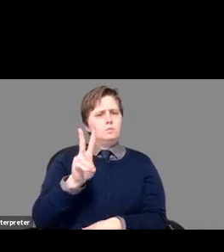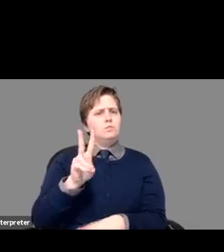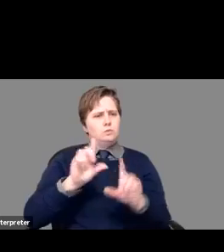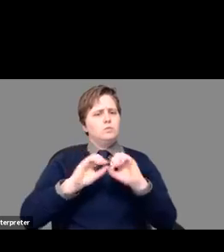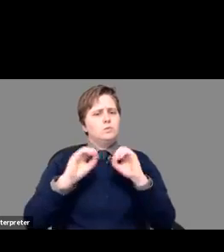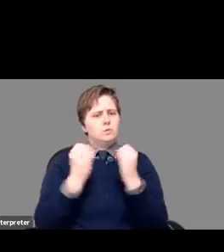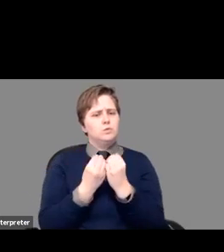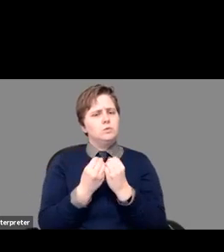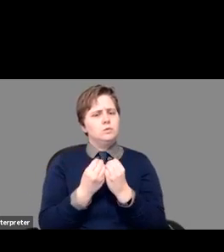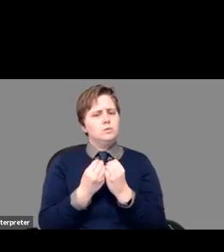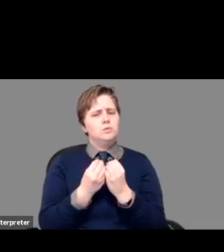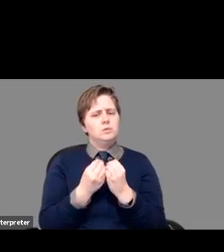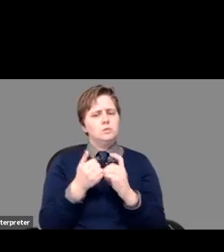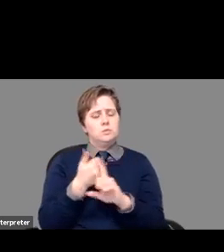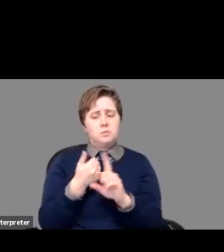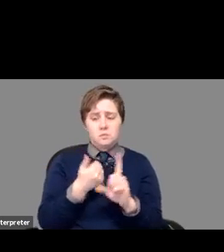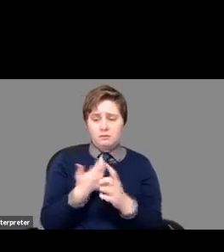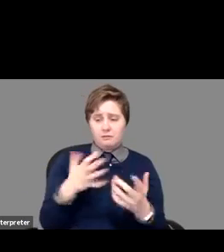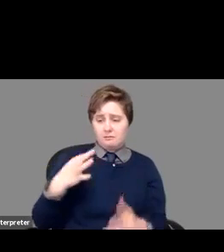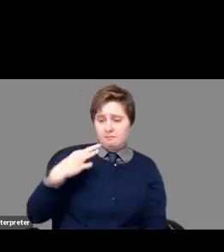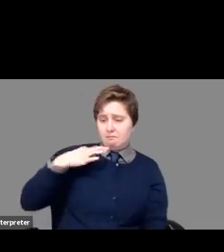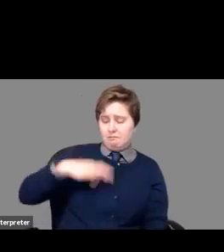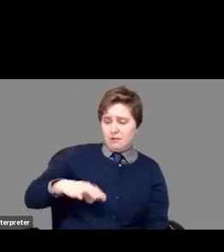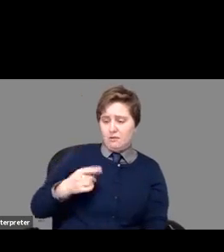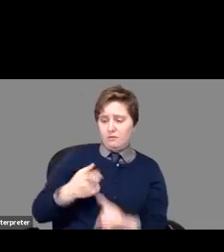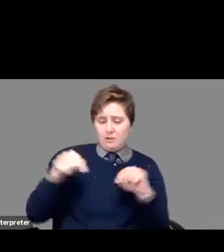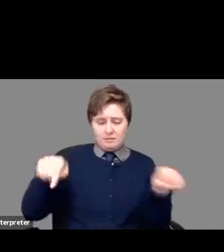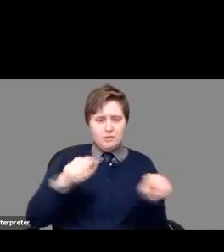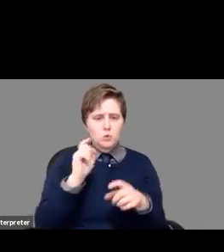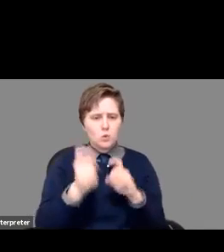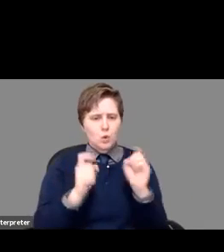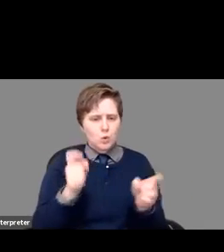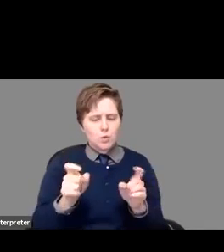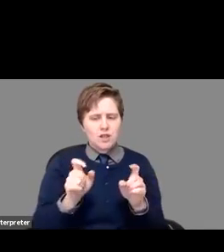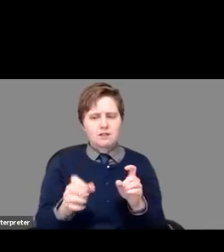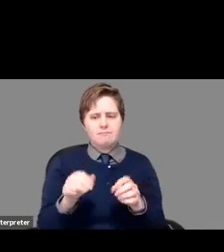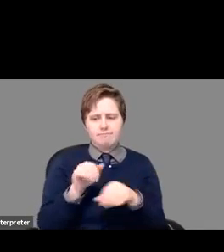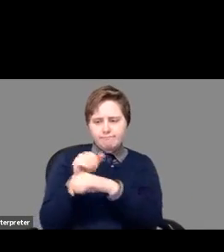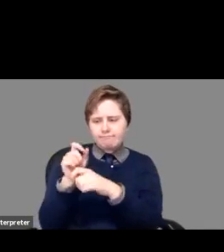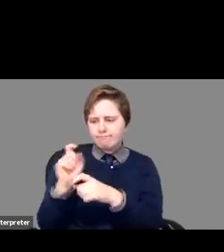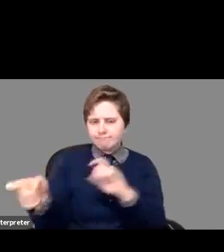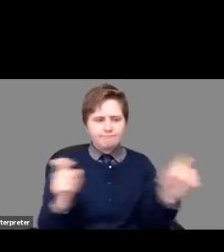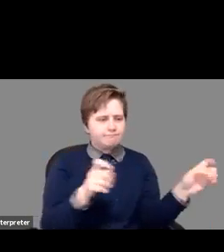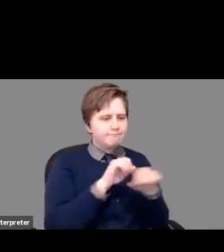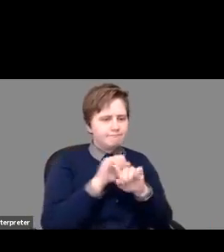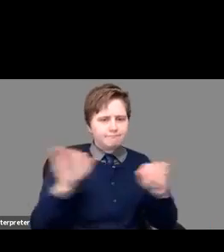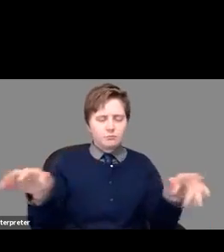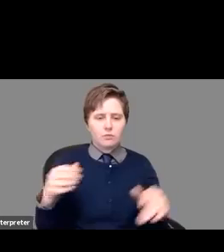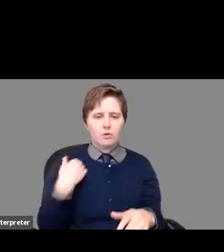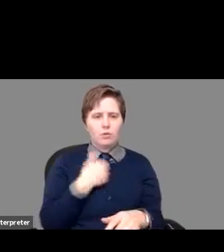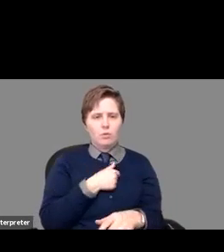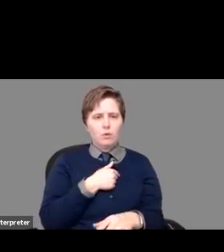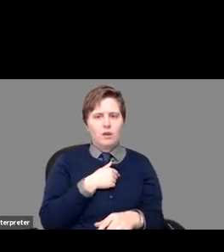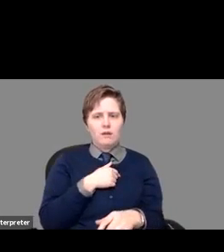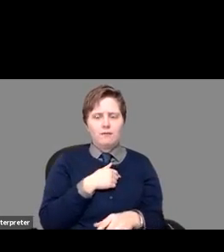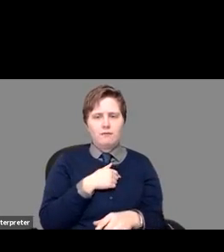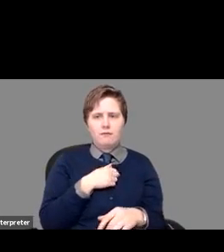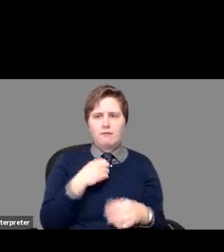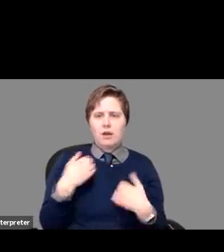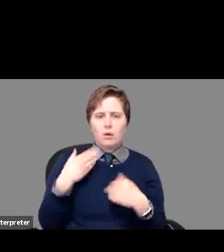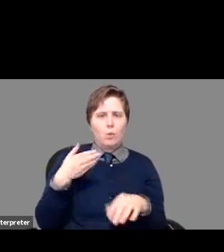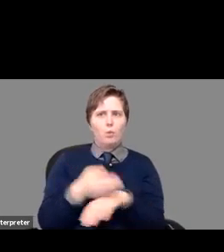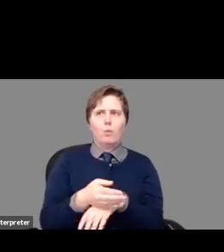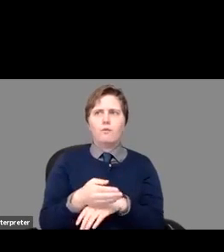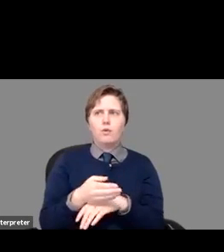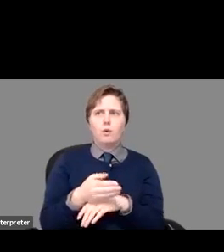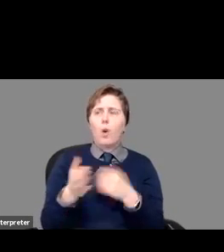quite frankly, that have benefited from these donations and the distribution. We have filled over almost 200. As a matter